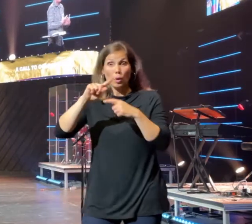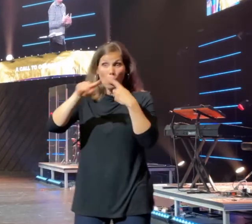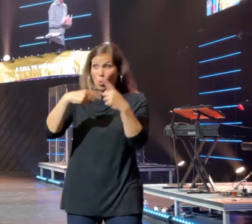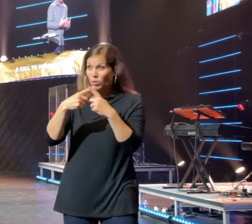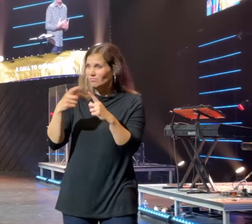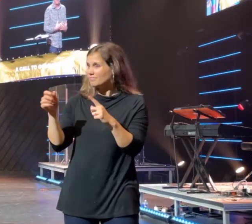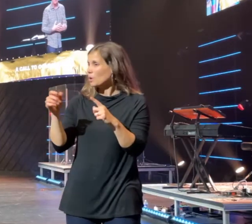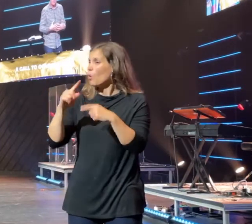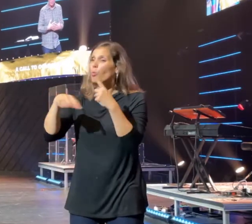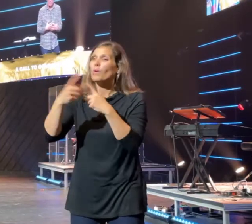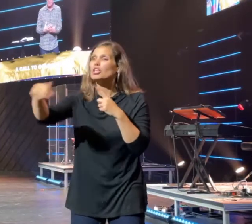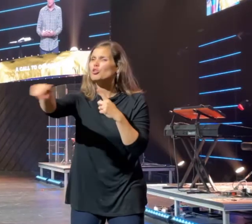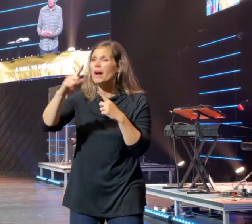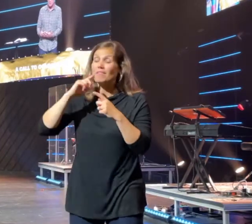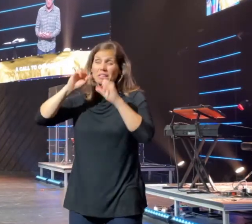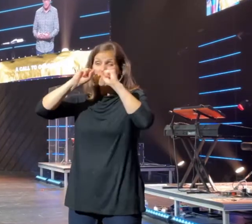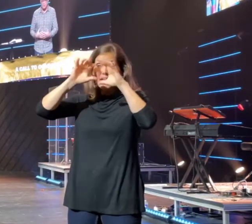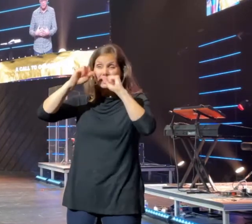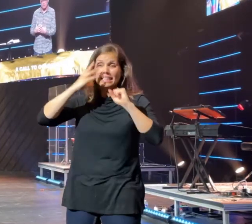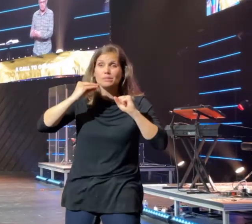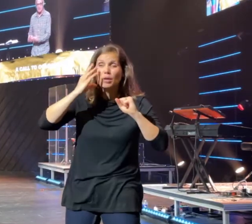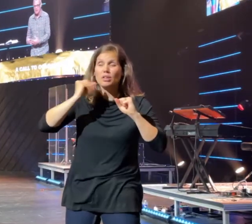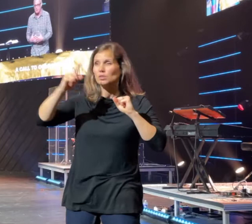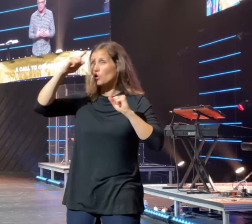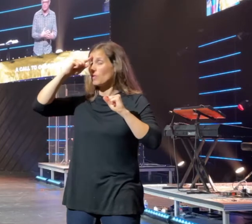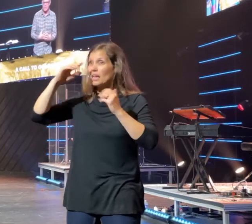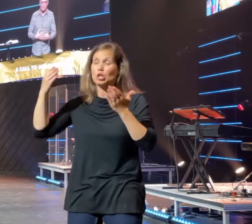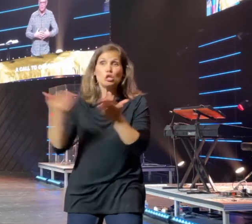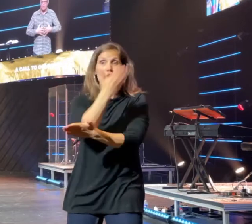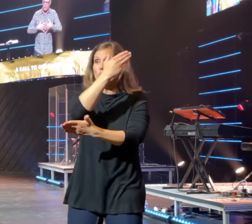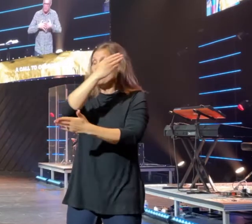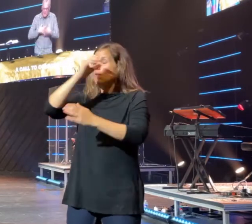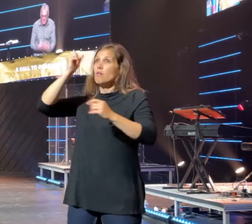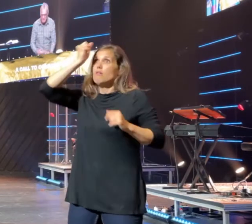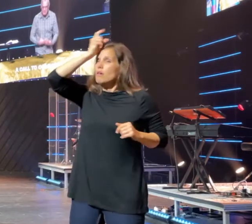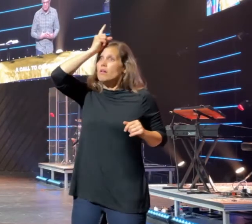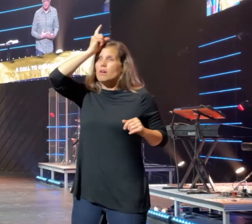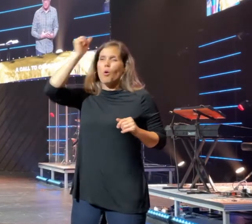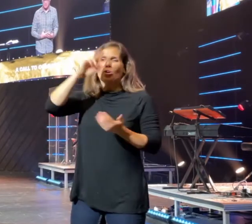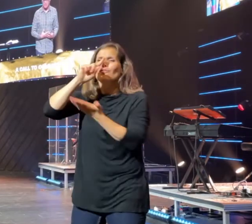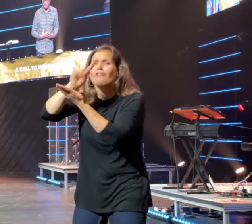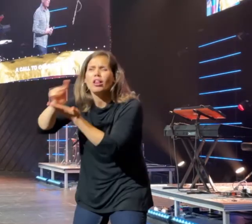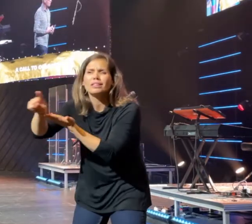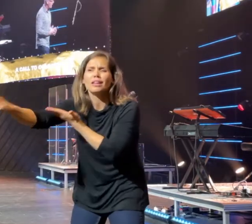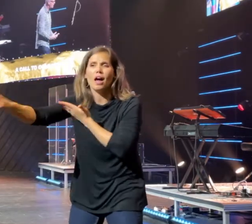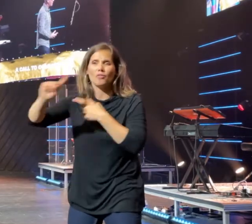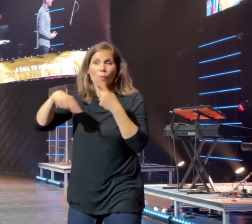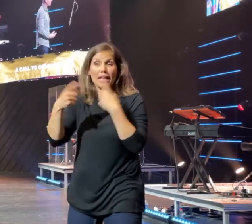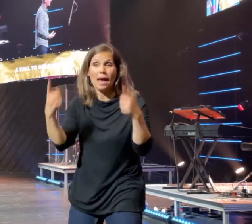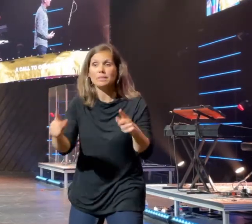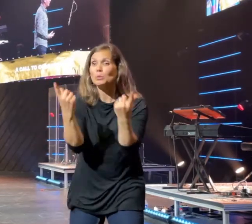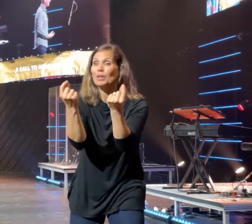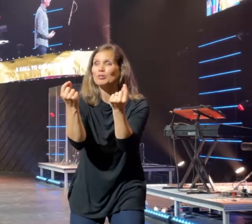have a foxhole, when you have a radical rethink, when you fall in love or whatever, when that really happens to you, you're an